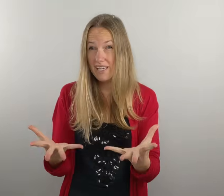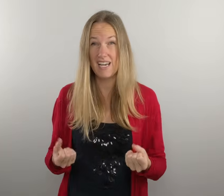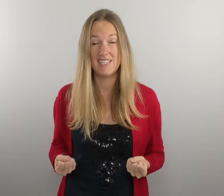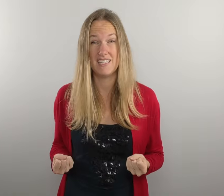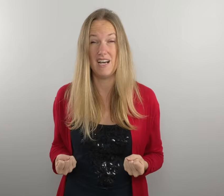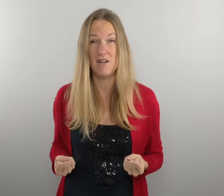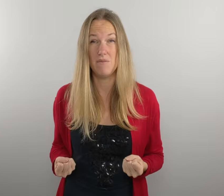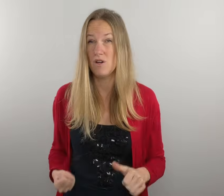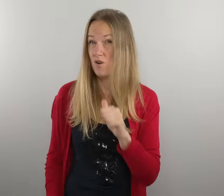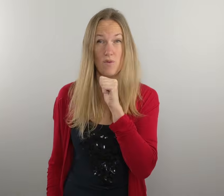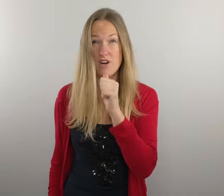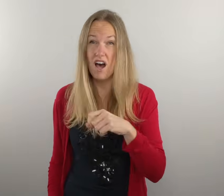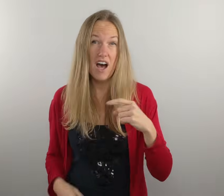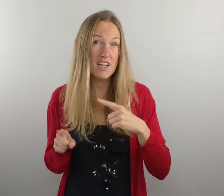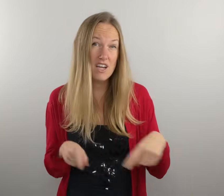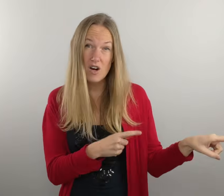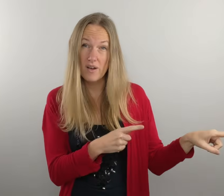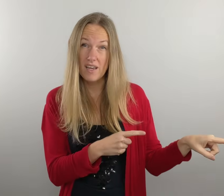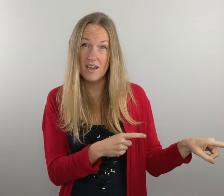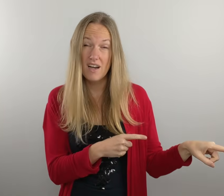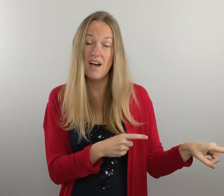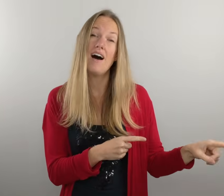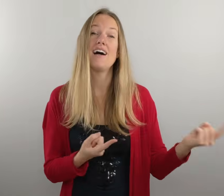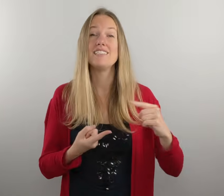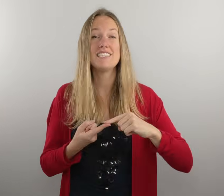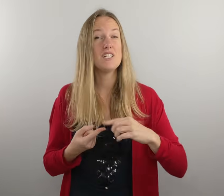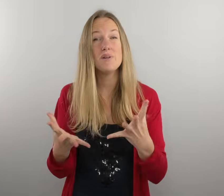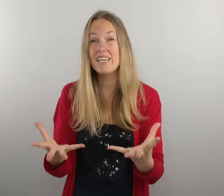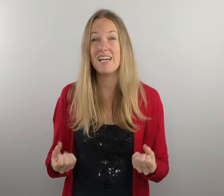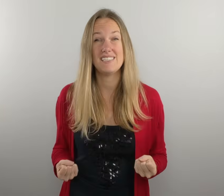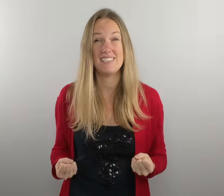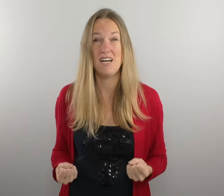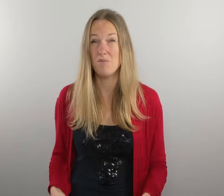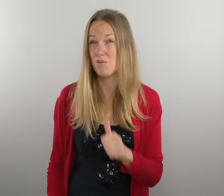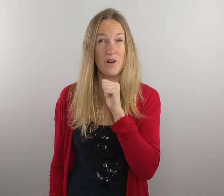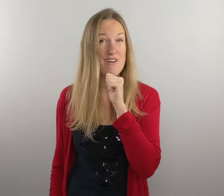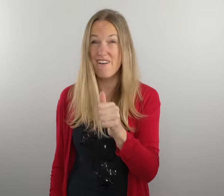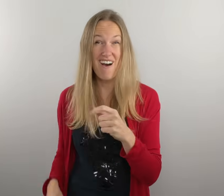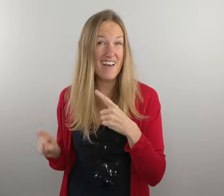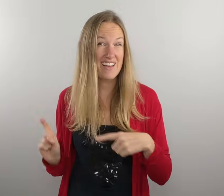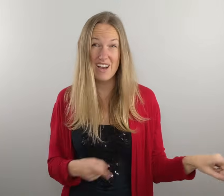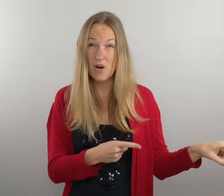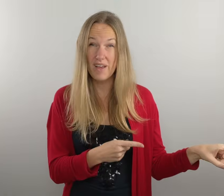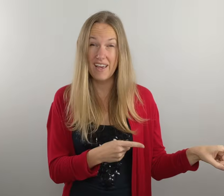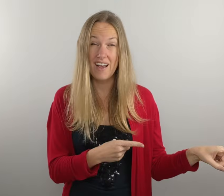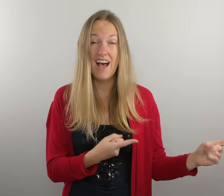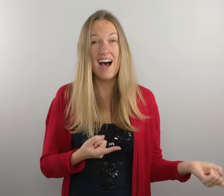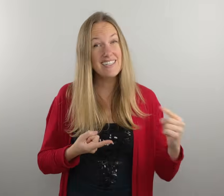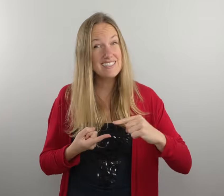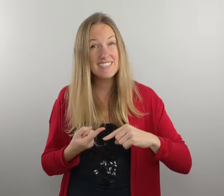get some. We're not going until we get some. We're not going until